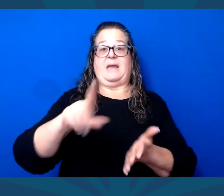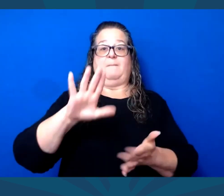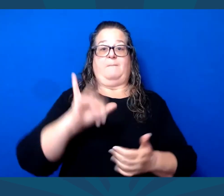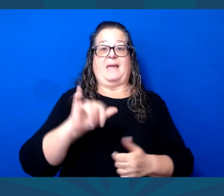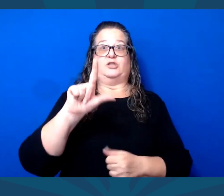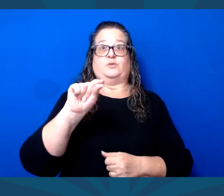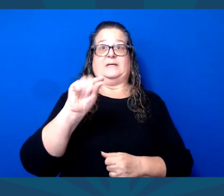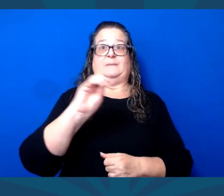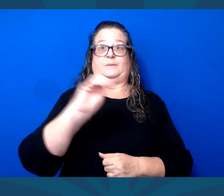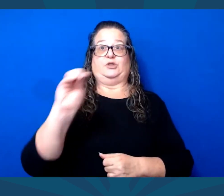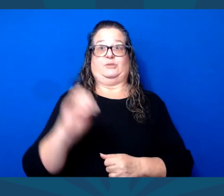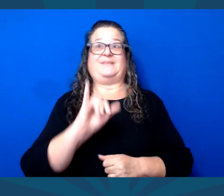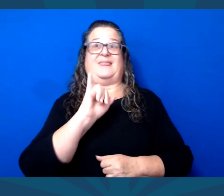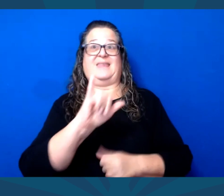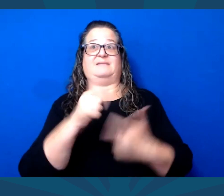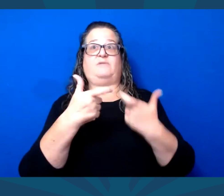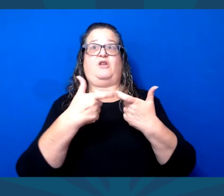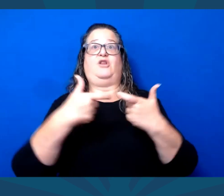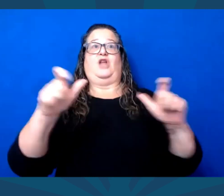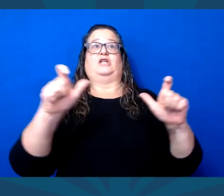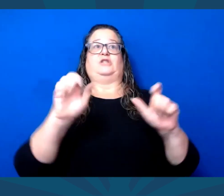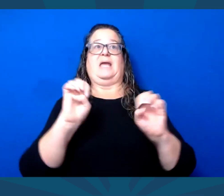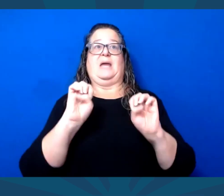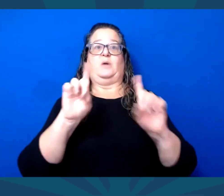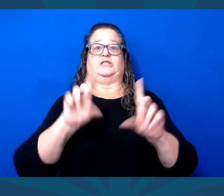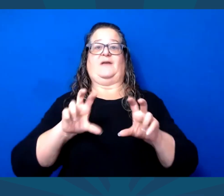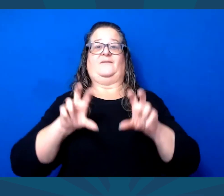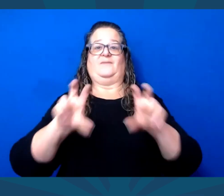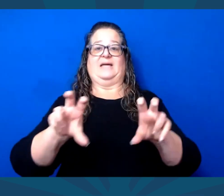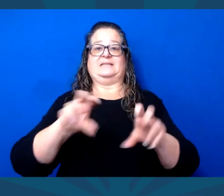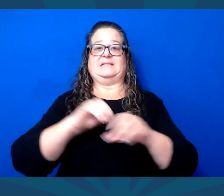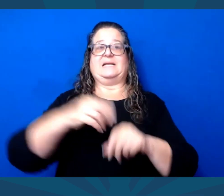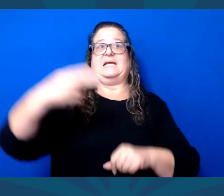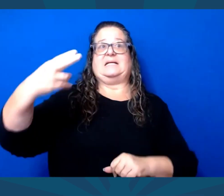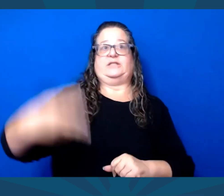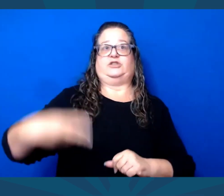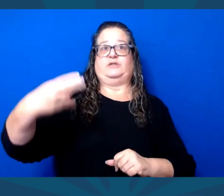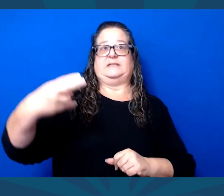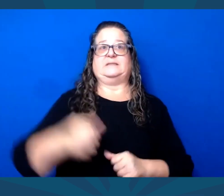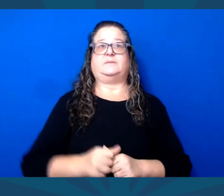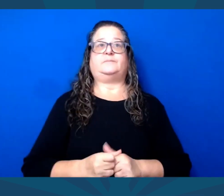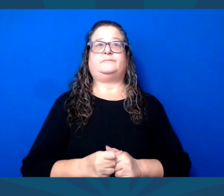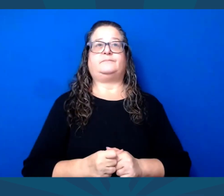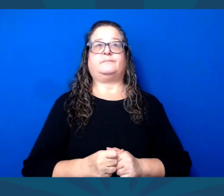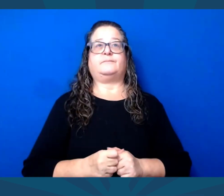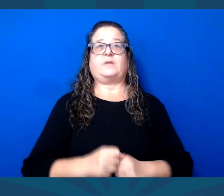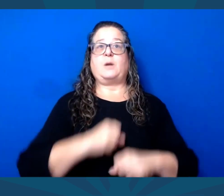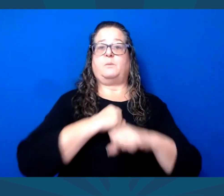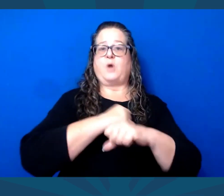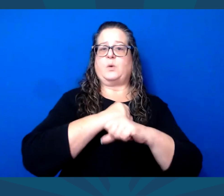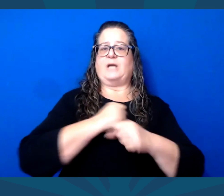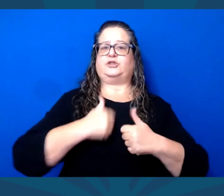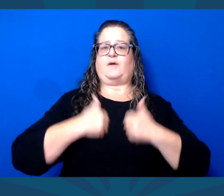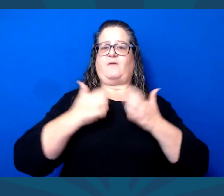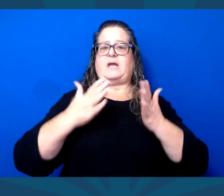raising teacher pay by 20%, which was the largest education investment in state